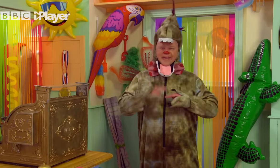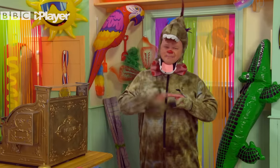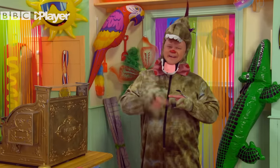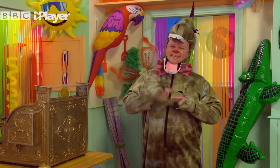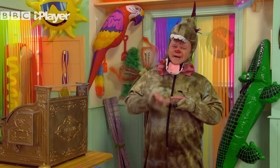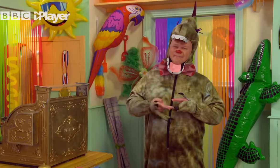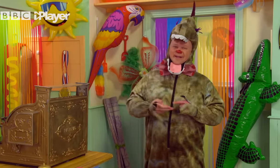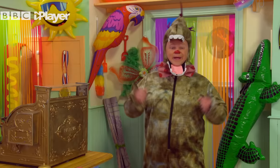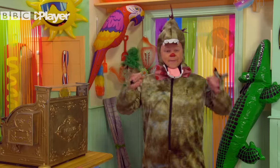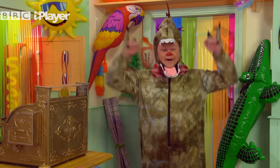Shopkeeper Tumble.